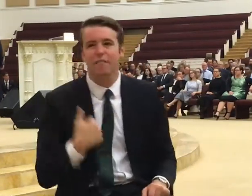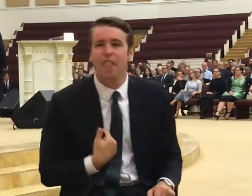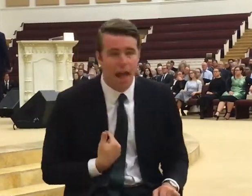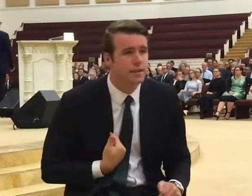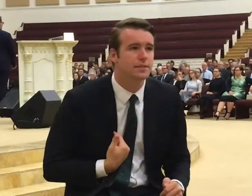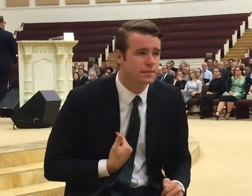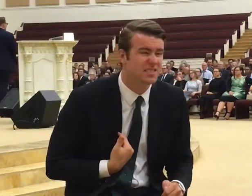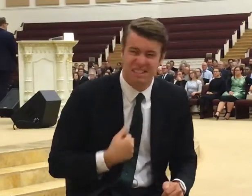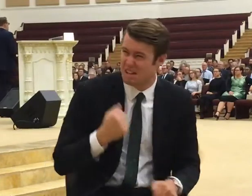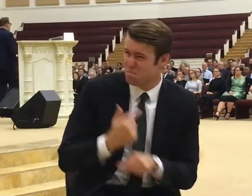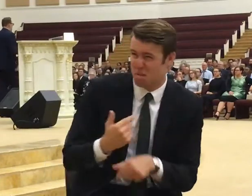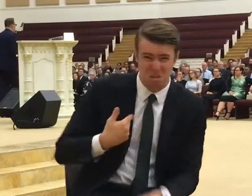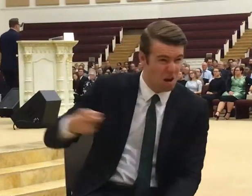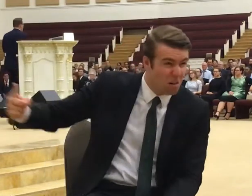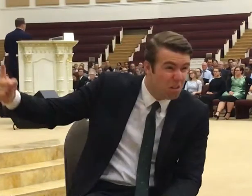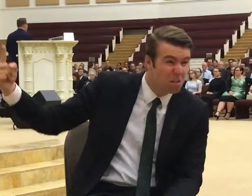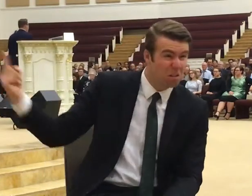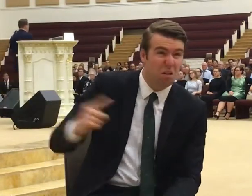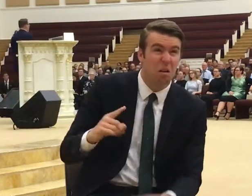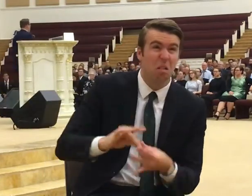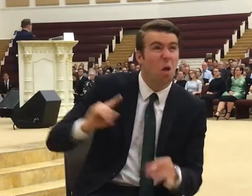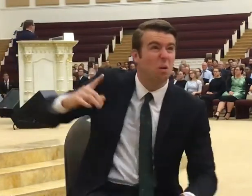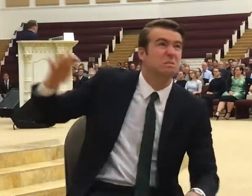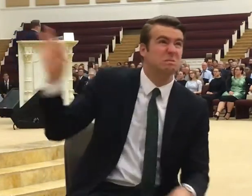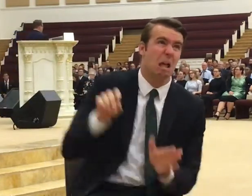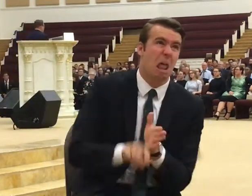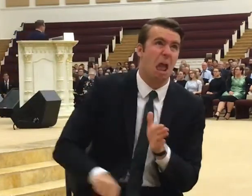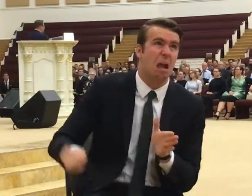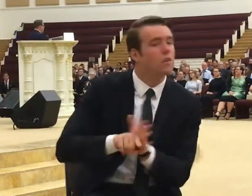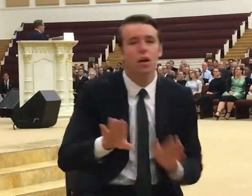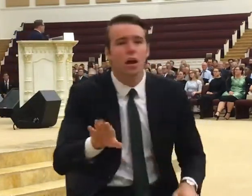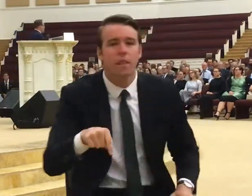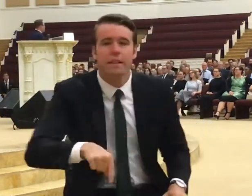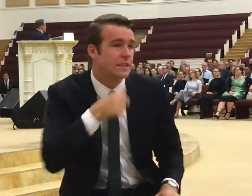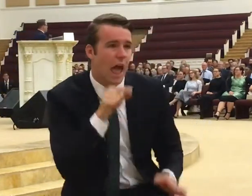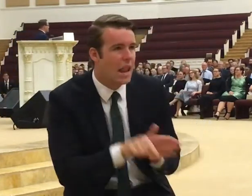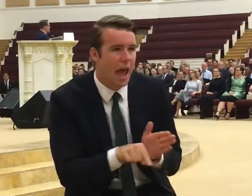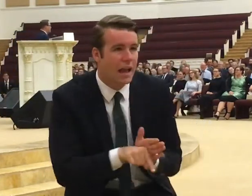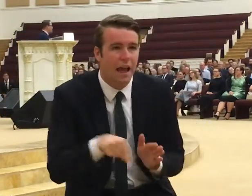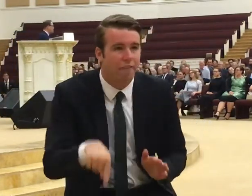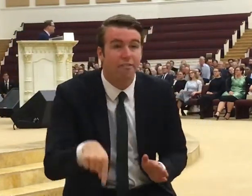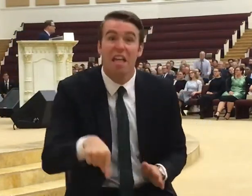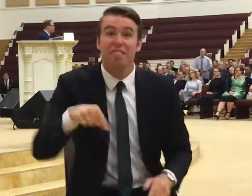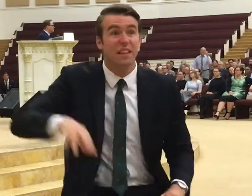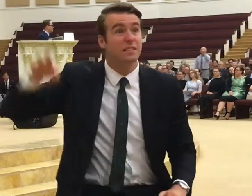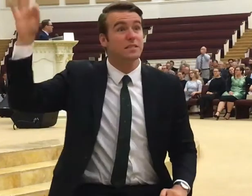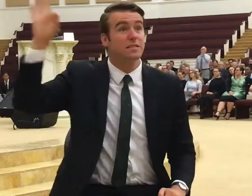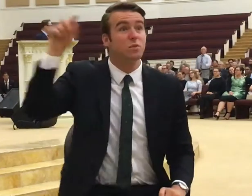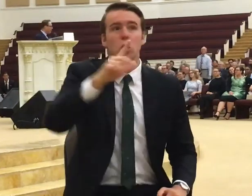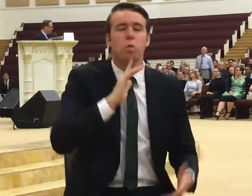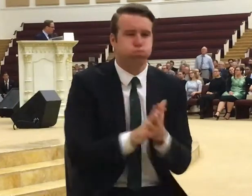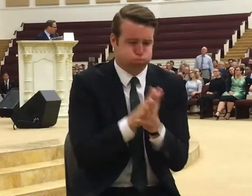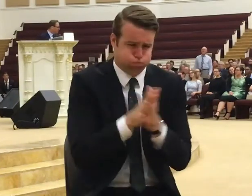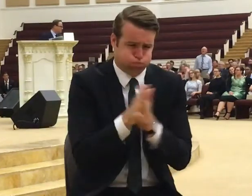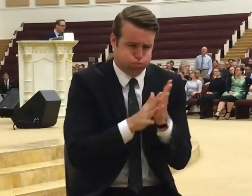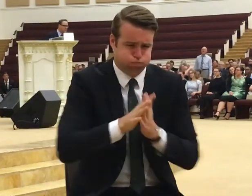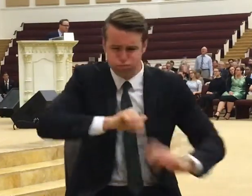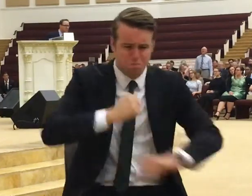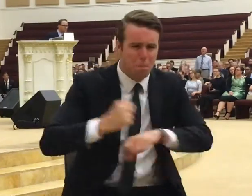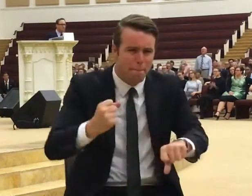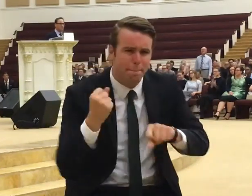Brother Young, every time you come in town from somewhere, you're a negative. No, this ain't a negative message. This is a message. If you get it, you're going to turn into a powerhouse.